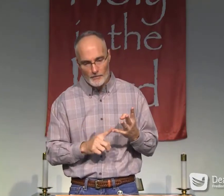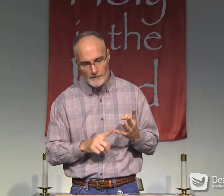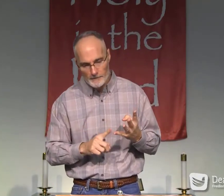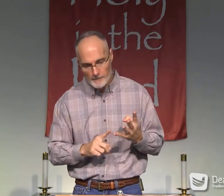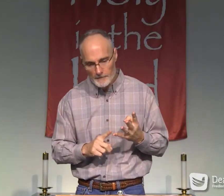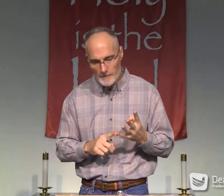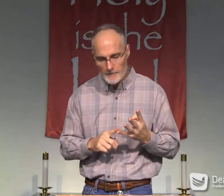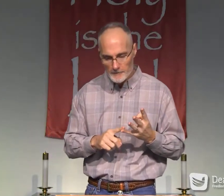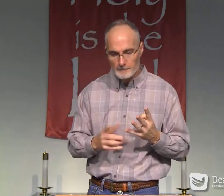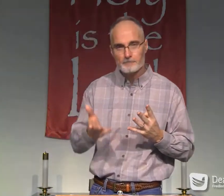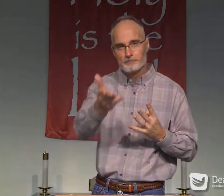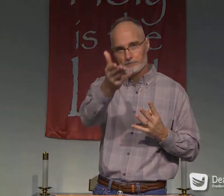Fourth question.